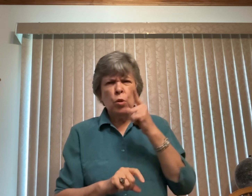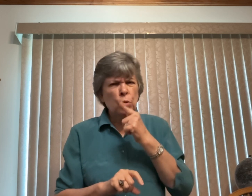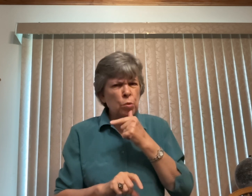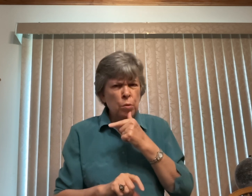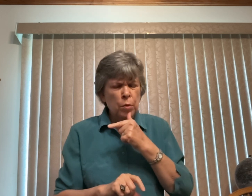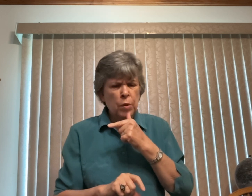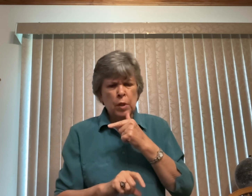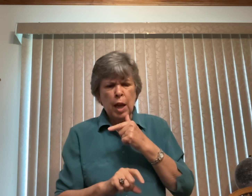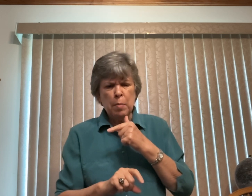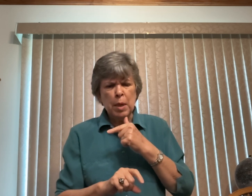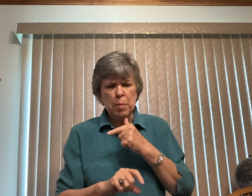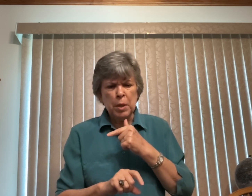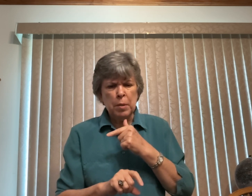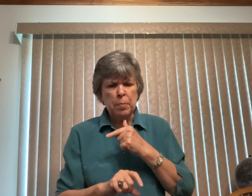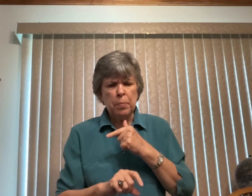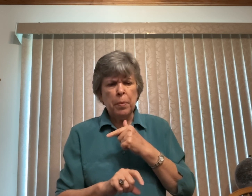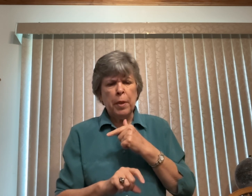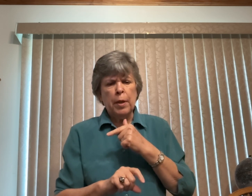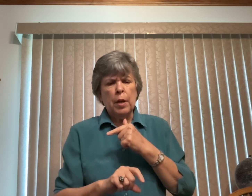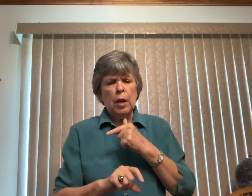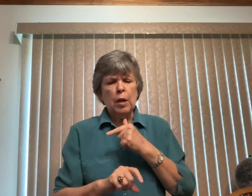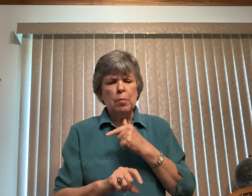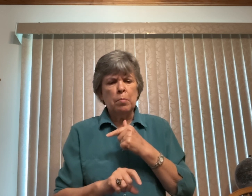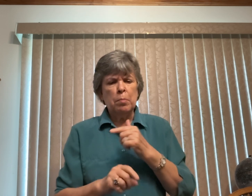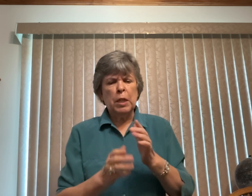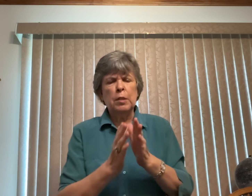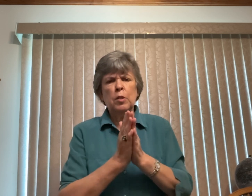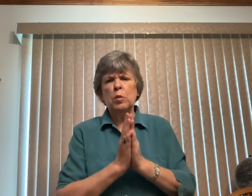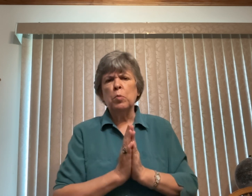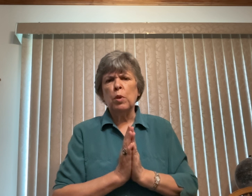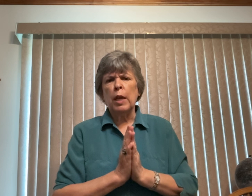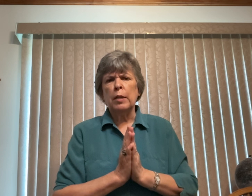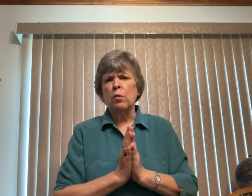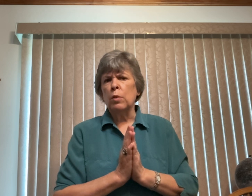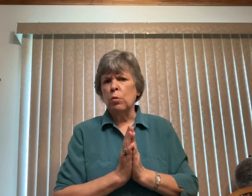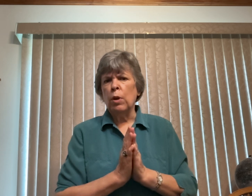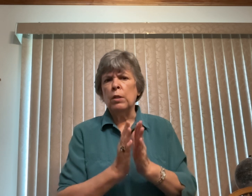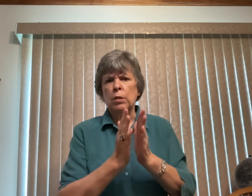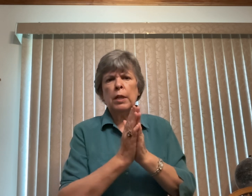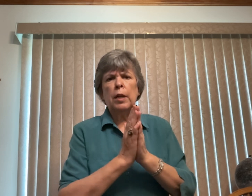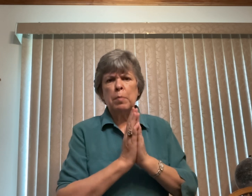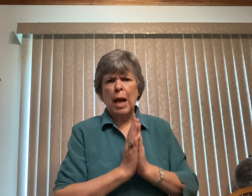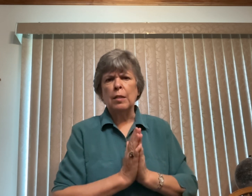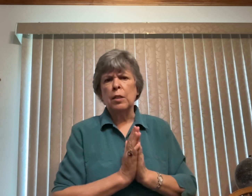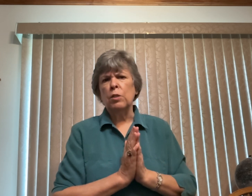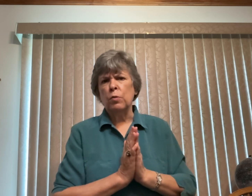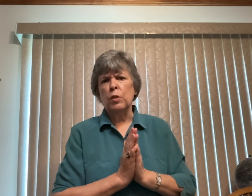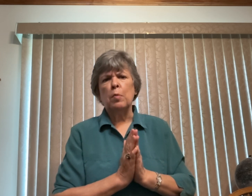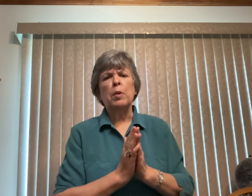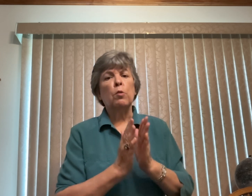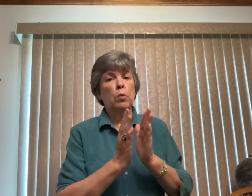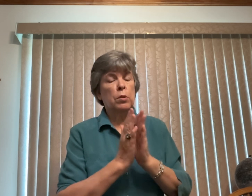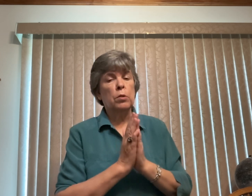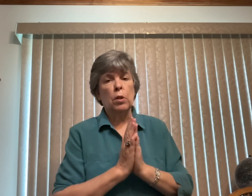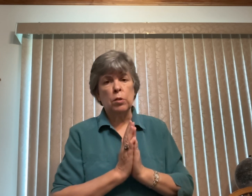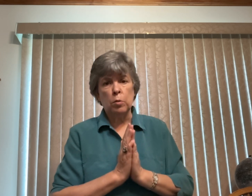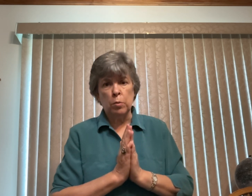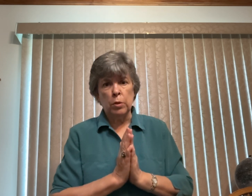who that may be. Because this is more like a request, like I'm asking you for something, or this is also the sign